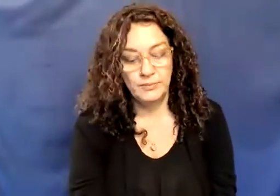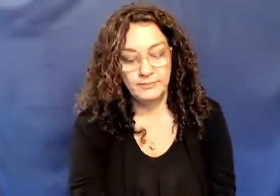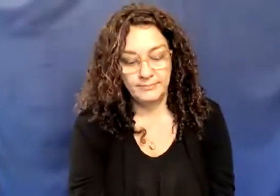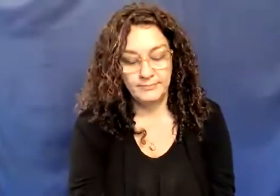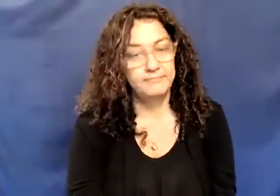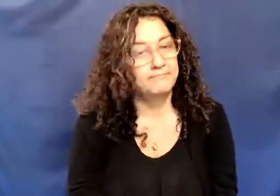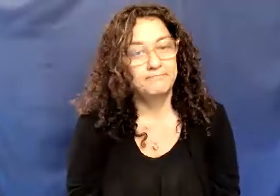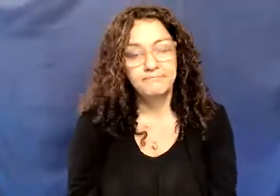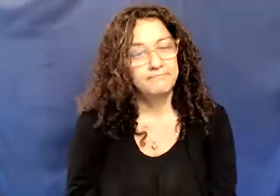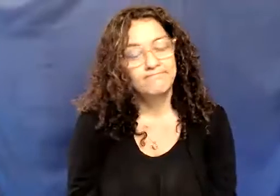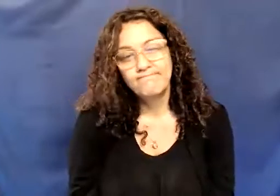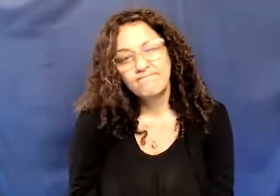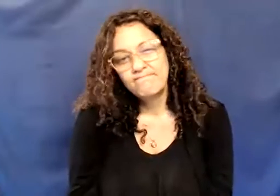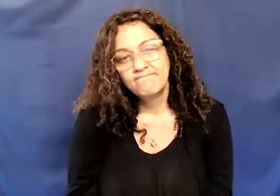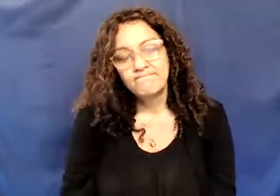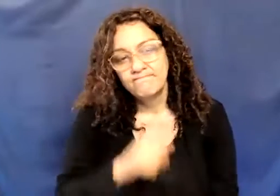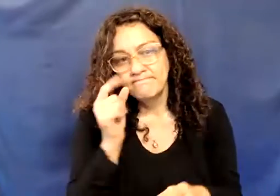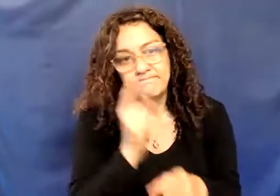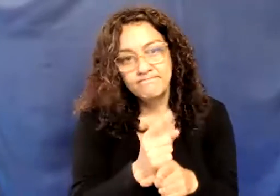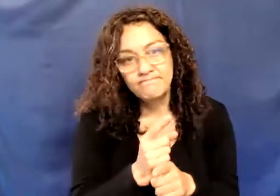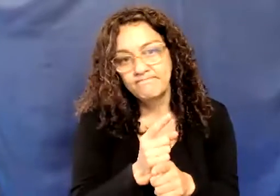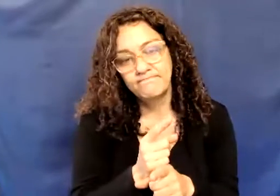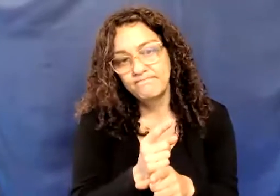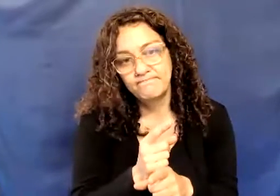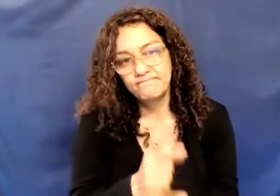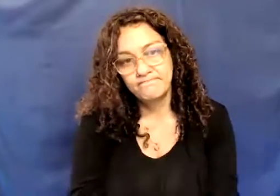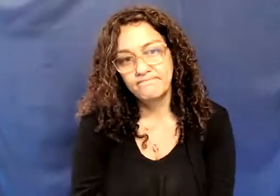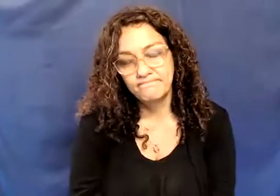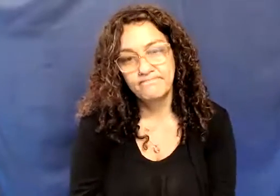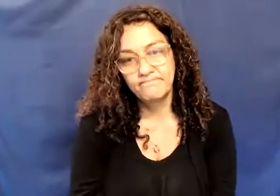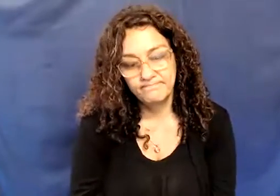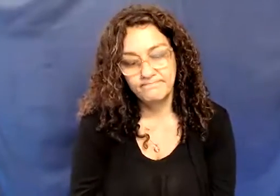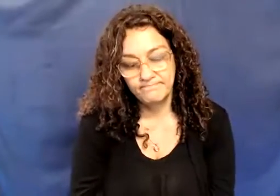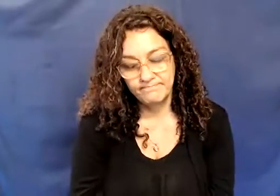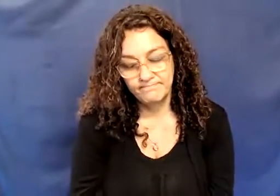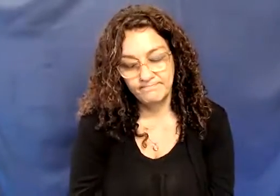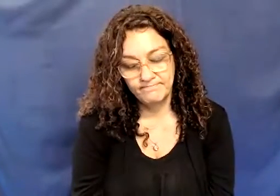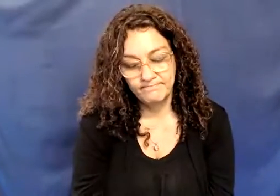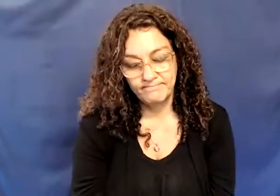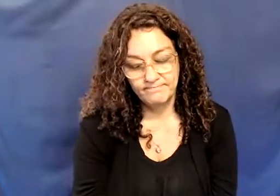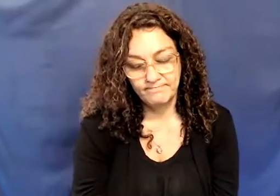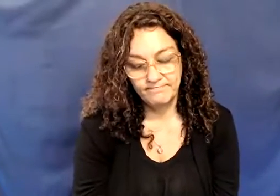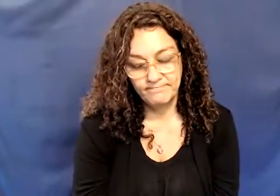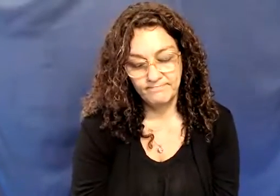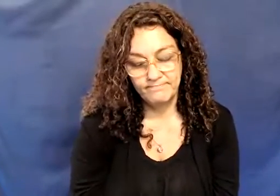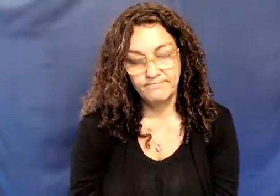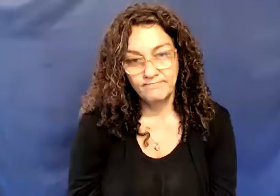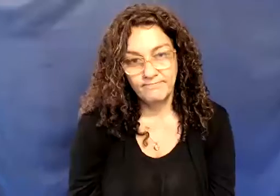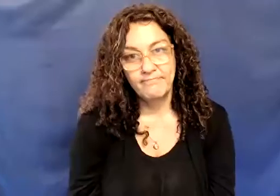I just want to say that for leadership in AA, like the vision for